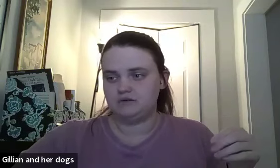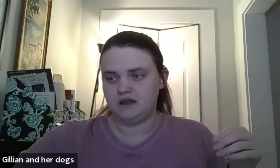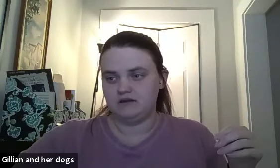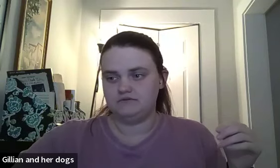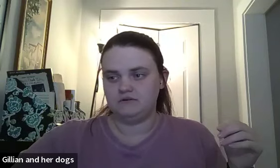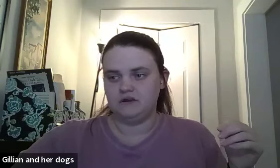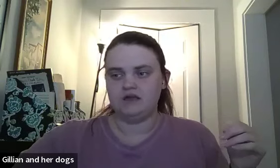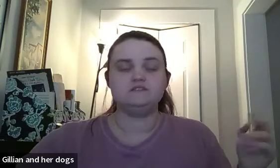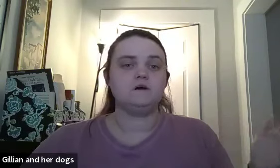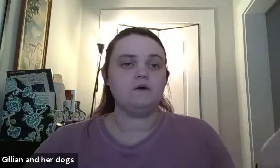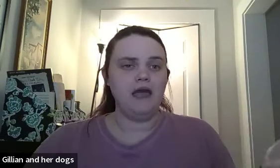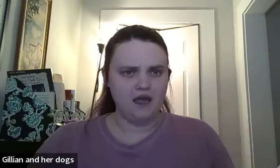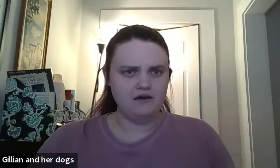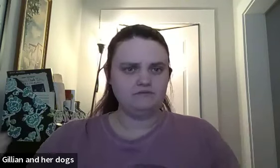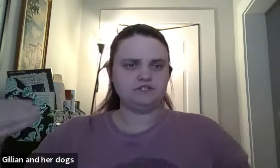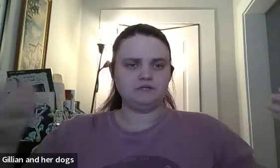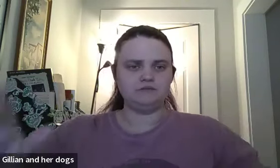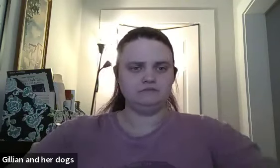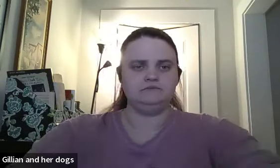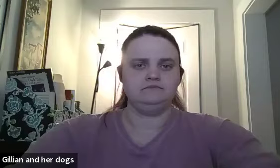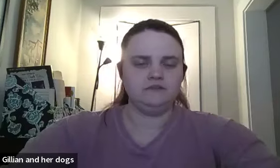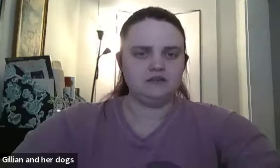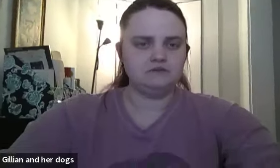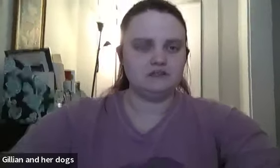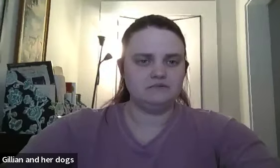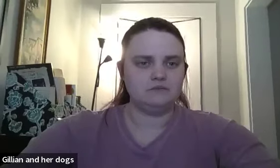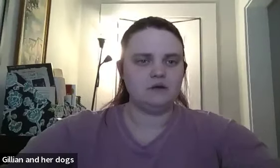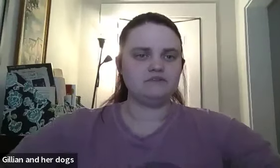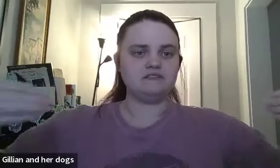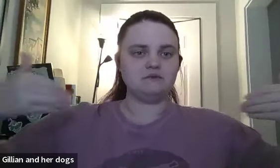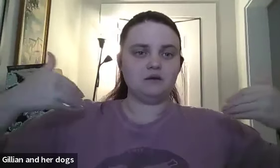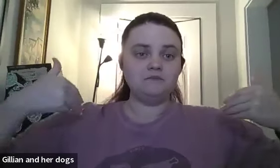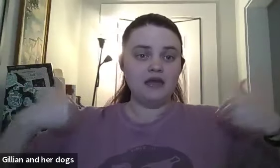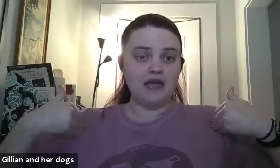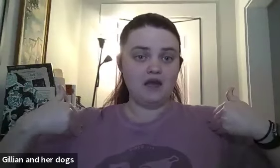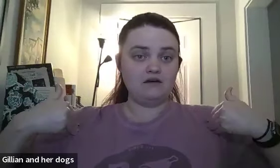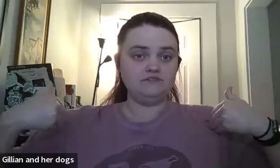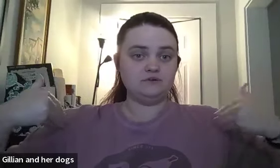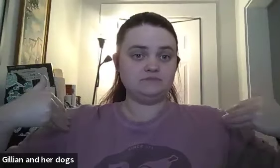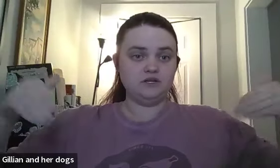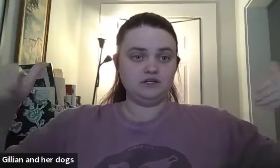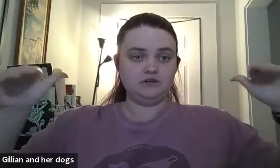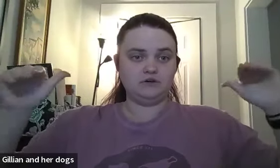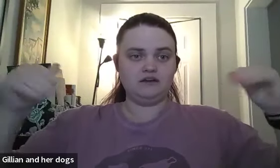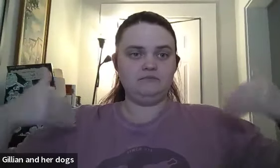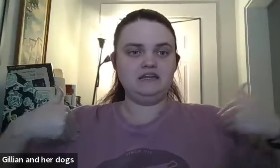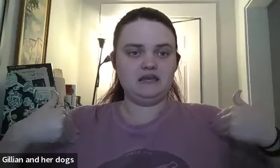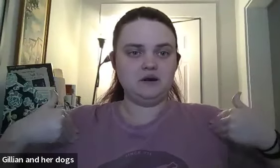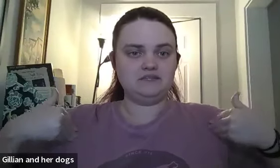don't have. Okay, so have, which I knew I was going to have a problem with this. There we go. Have, so it's putting your kind of bent hand